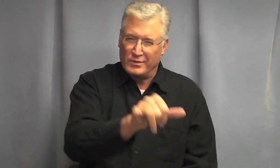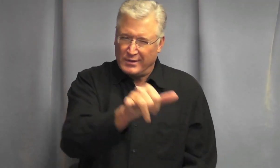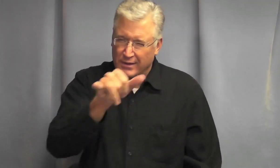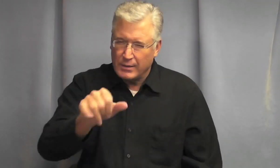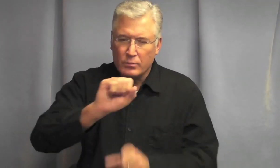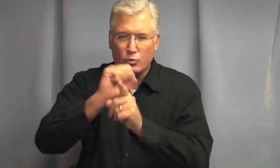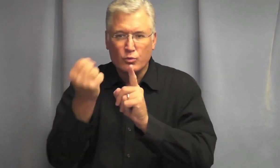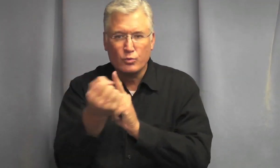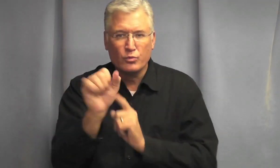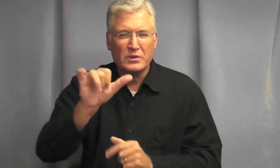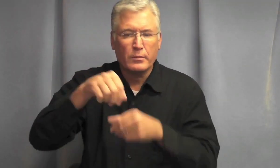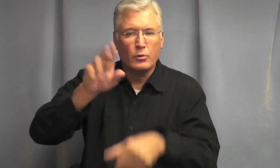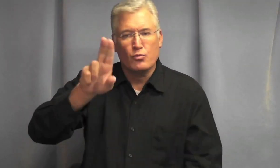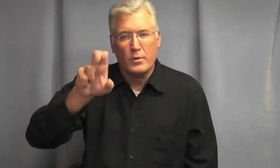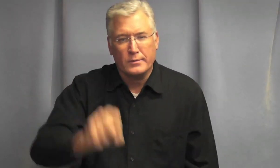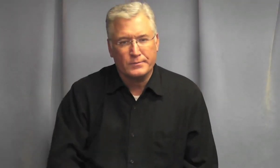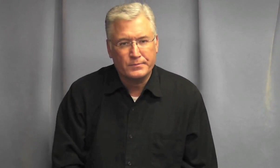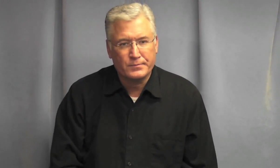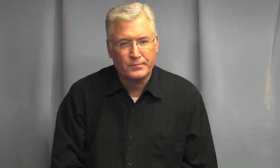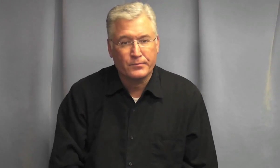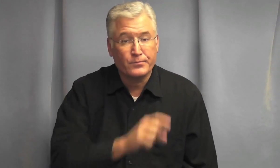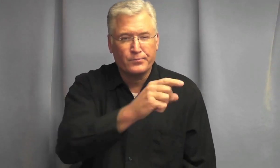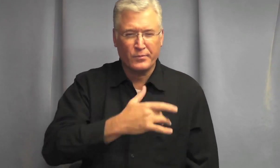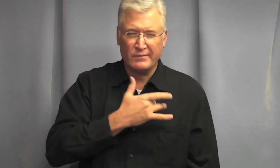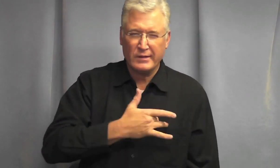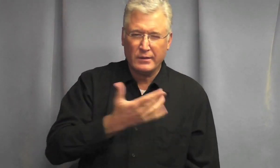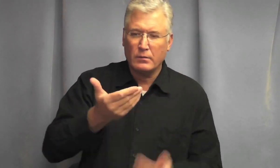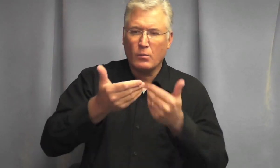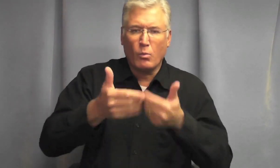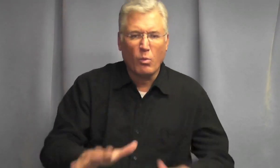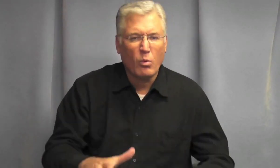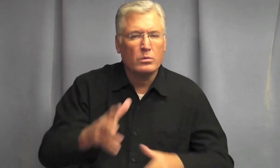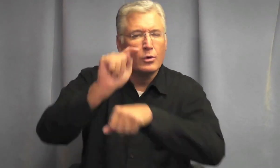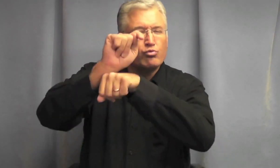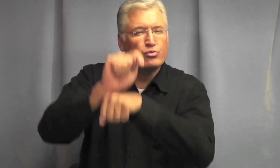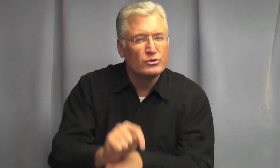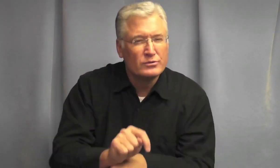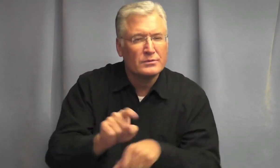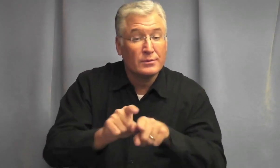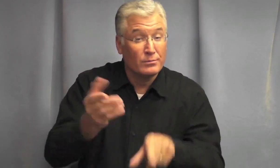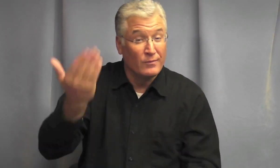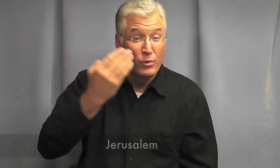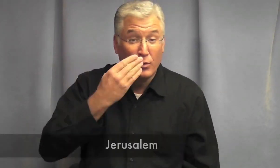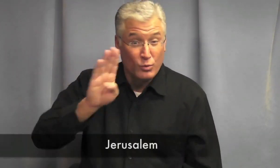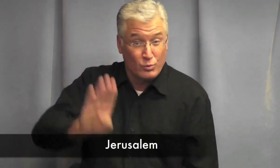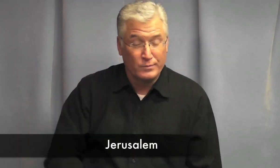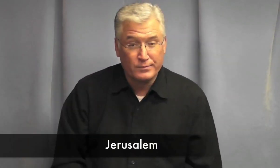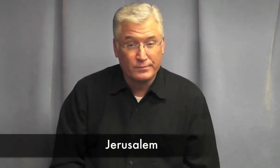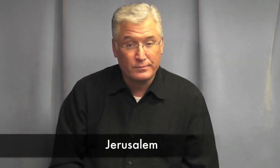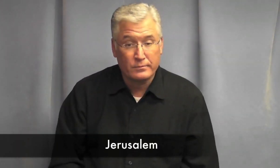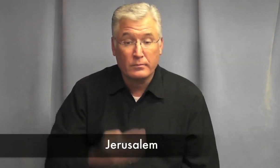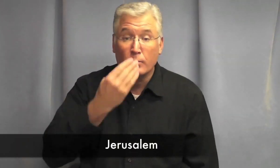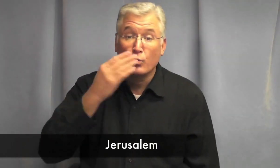The situation that was there in Persia was almost the same as the United States. He felt like he'd lost the traditions